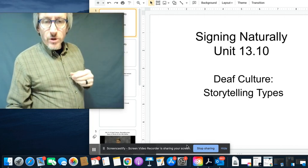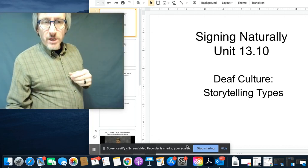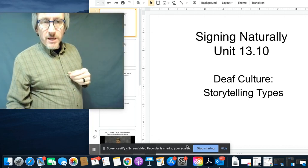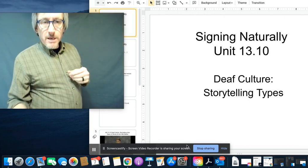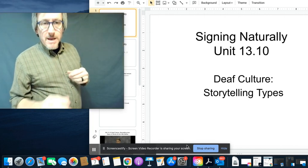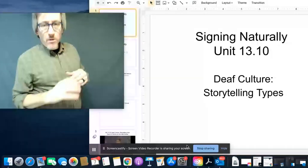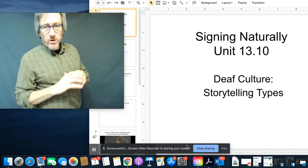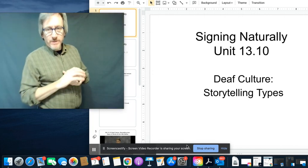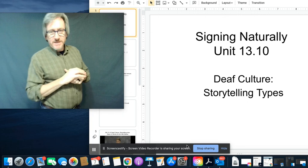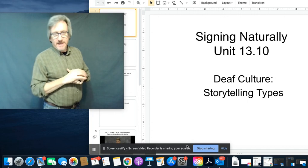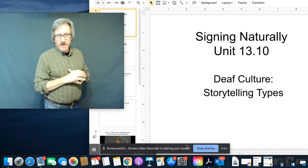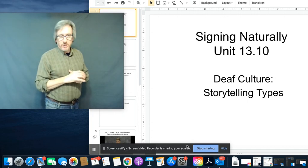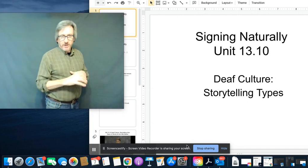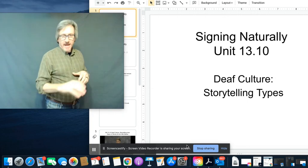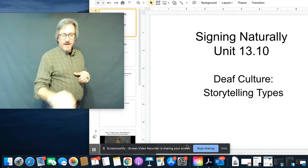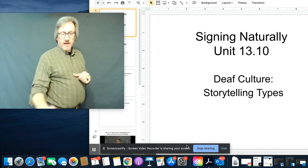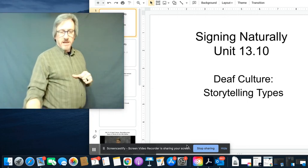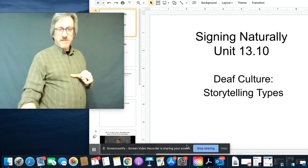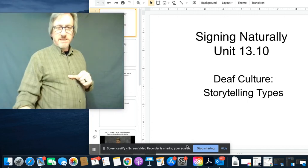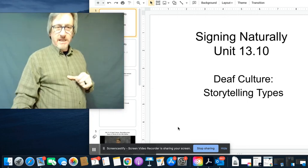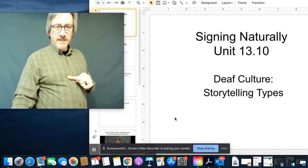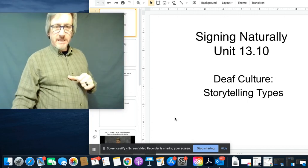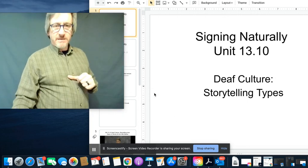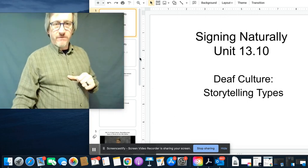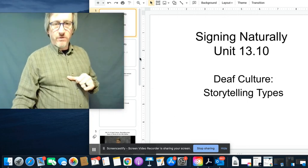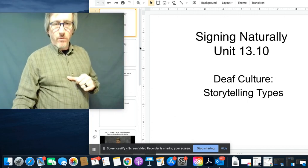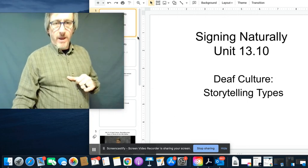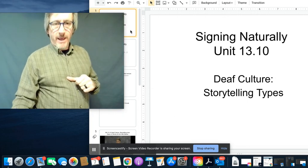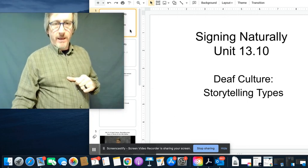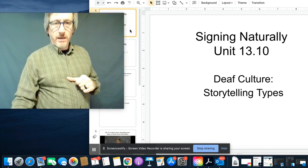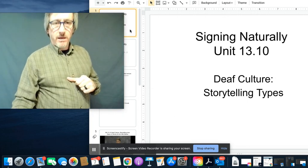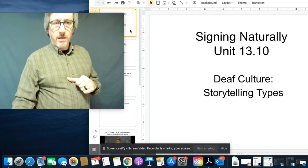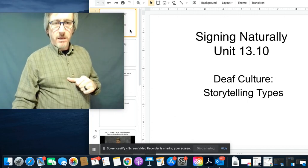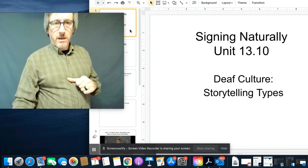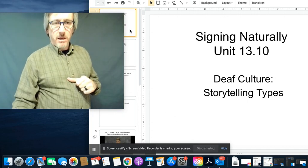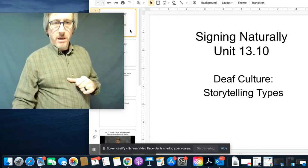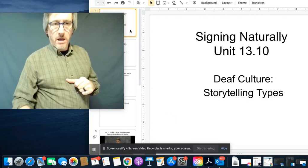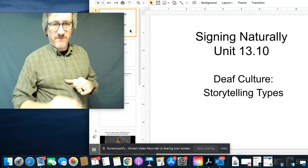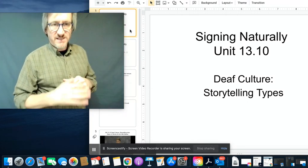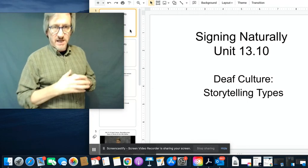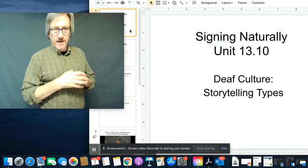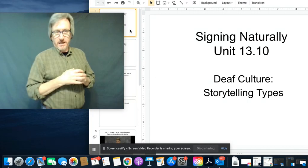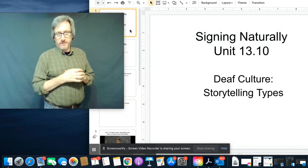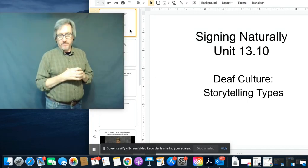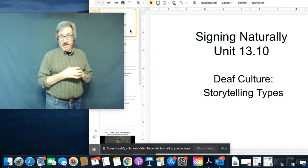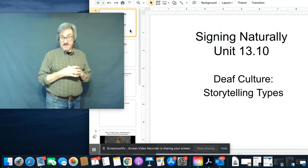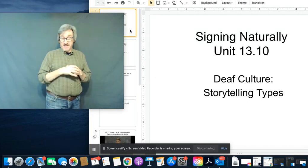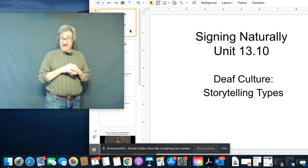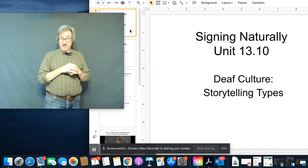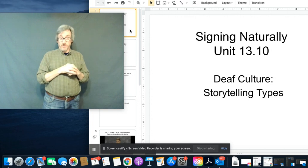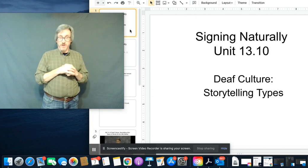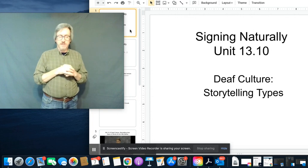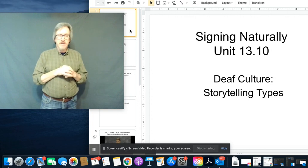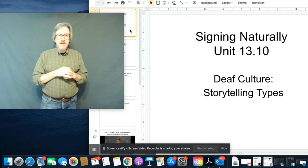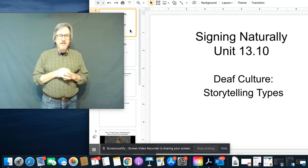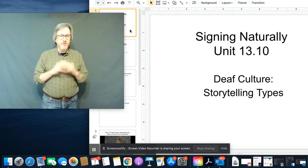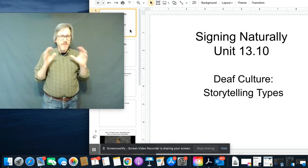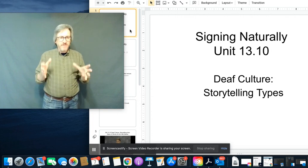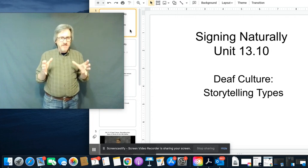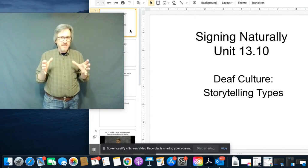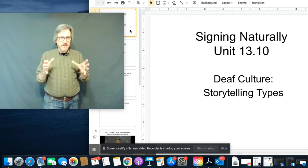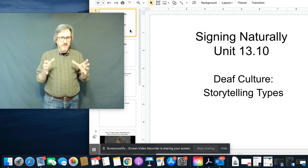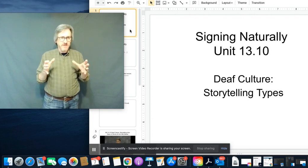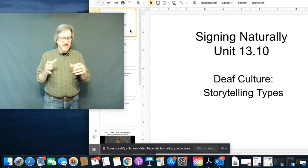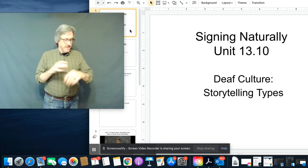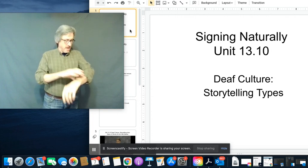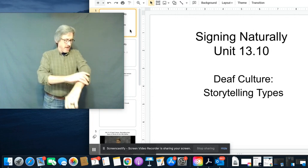So now we're going to be taking a look at a slightly different way of signing and telling stories. You may have